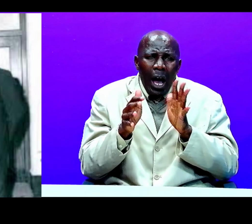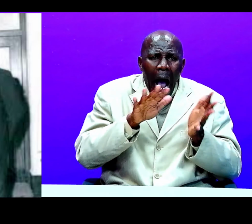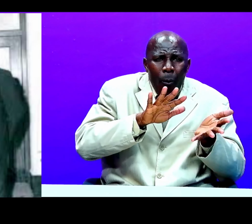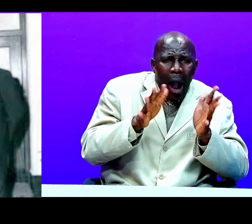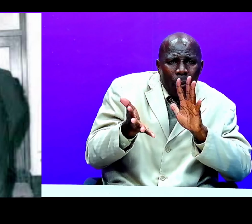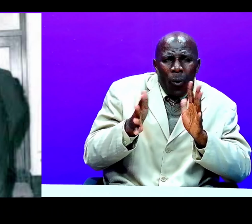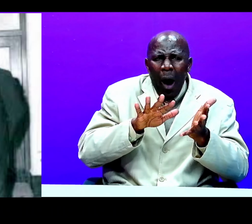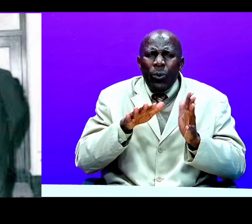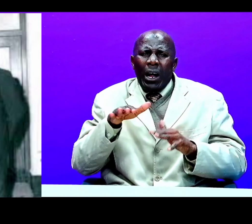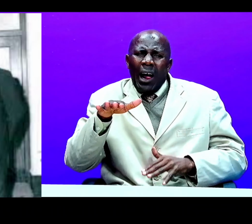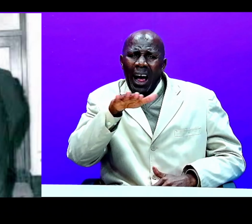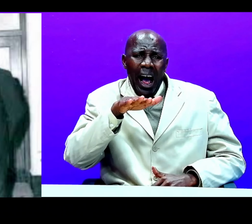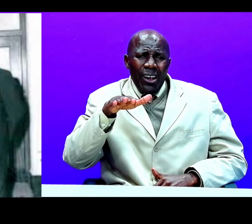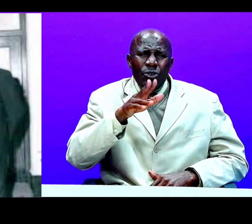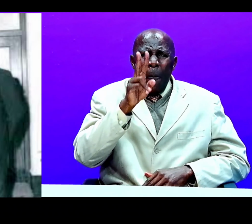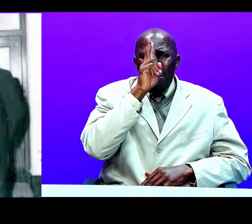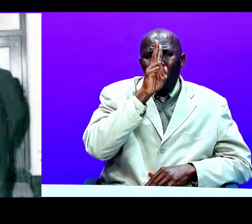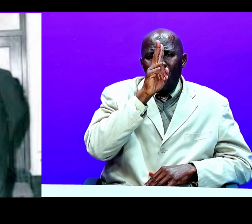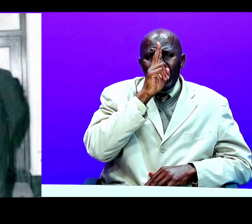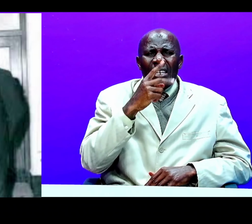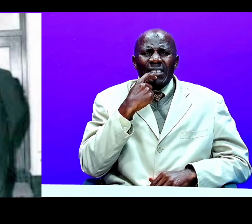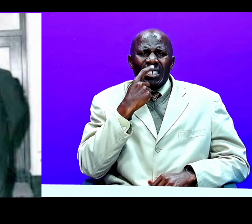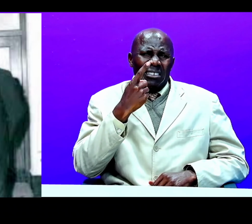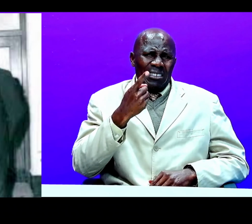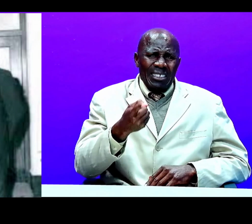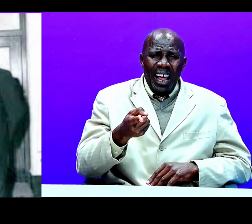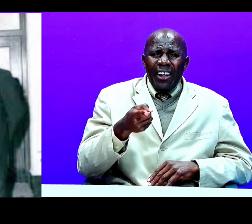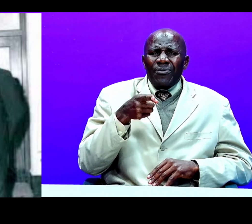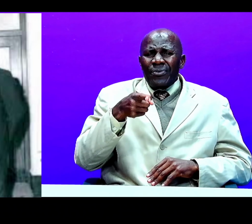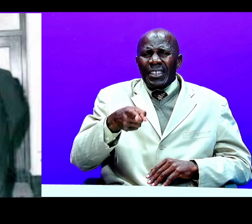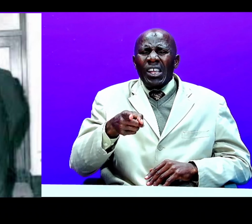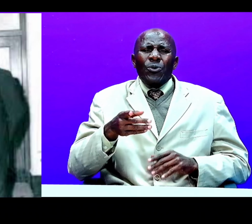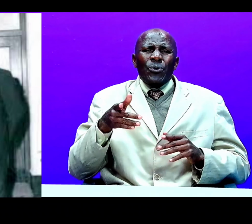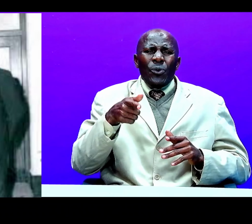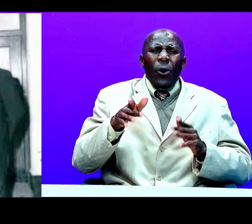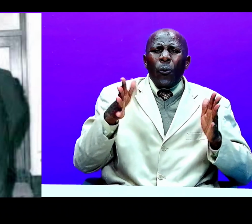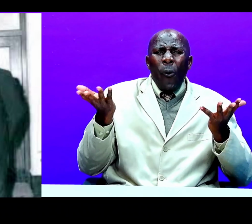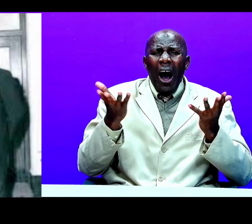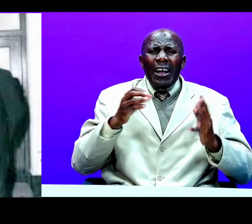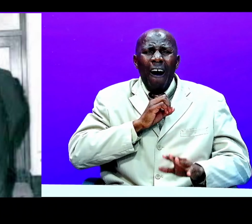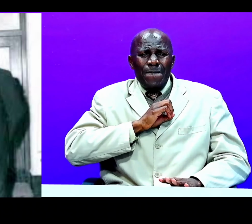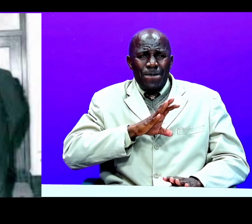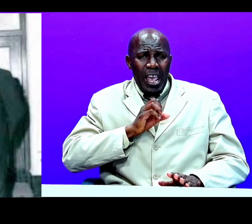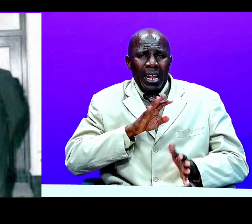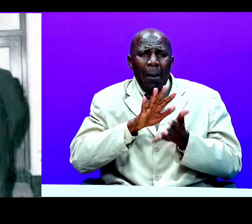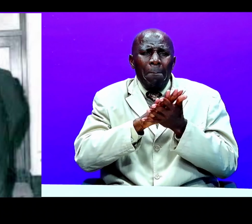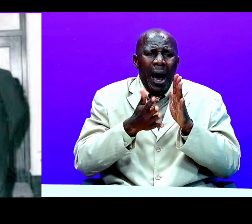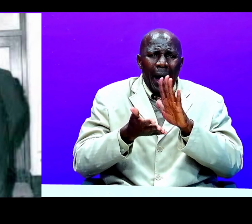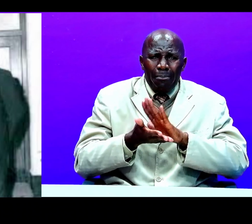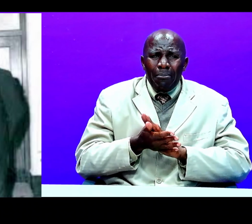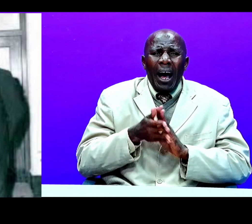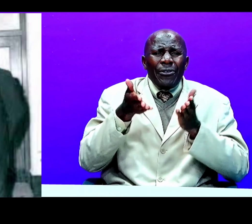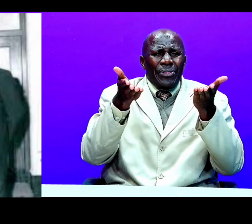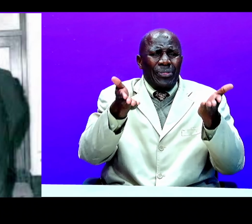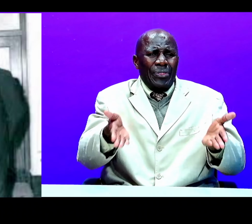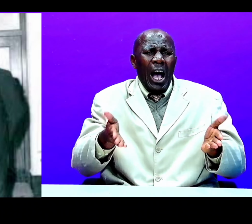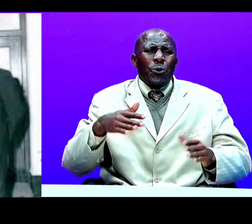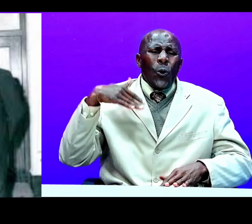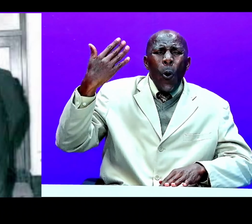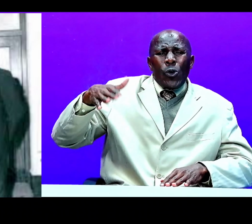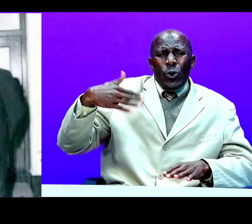Moi perfected the art of a police state where fear became the currency of everyday life.